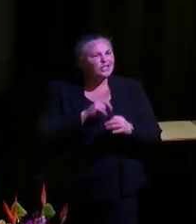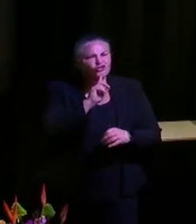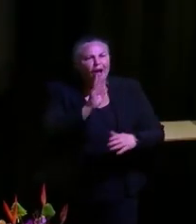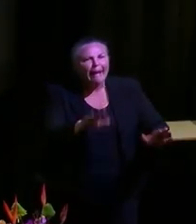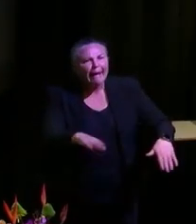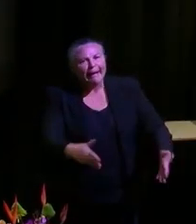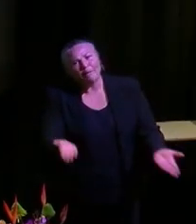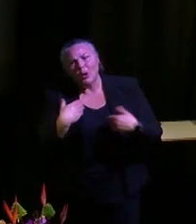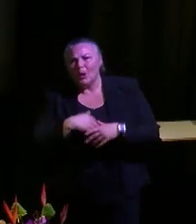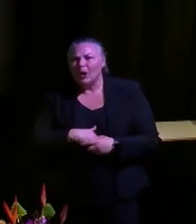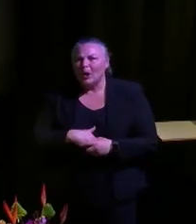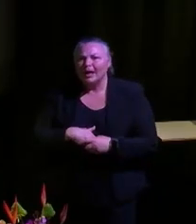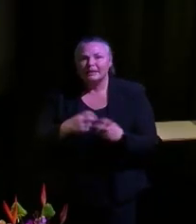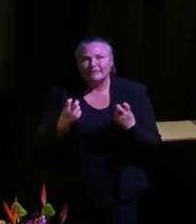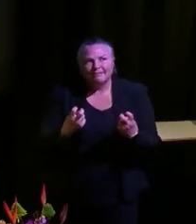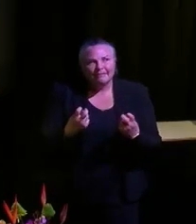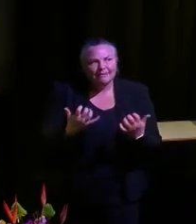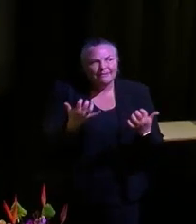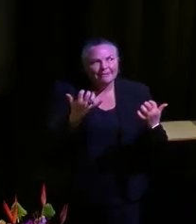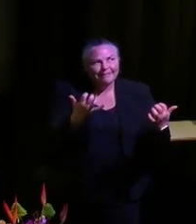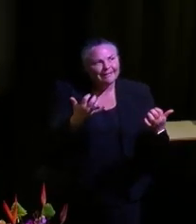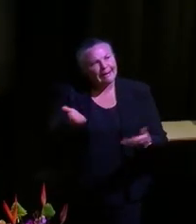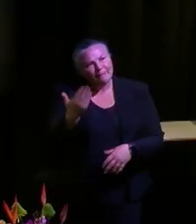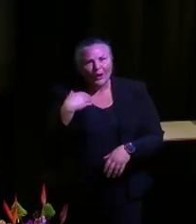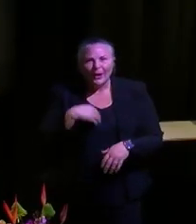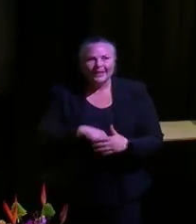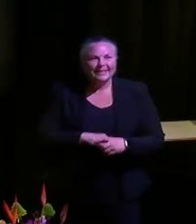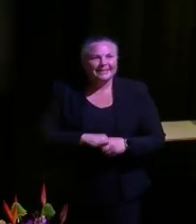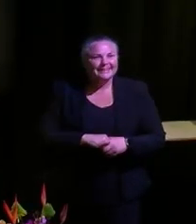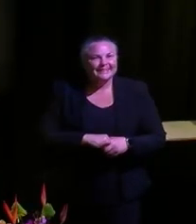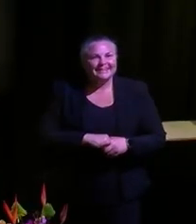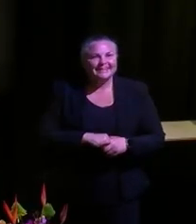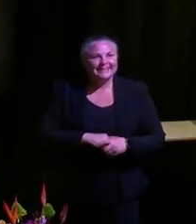shy. We've been sitting in a room together for a while now. Come on.